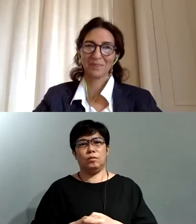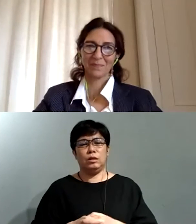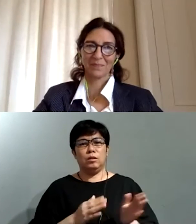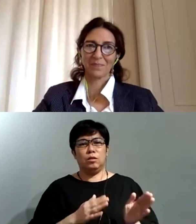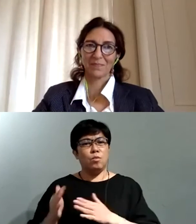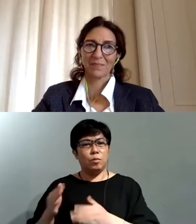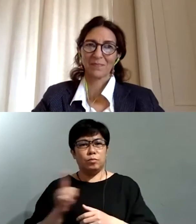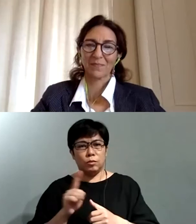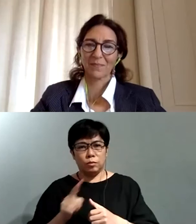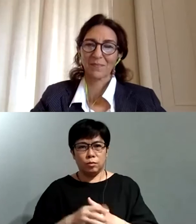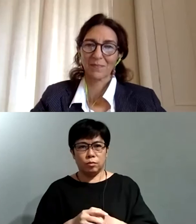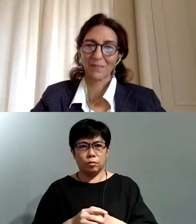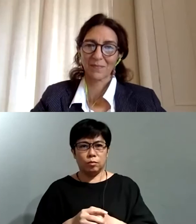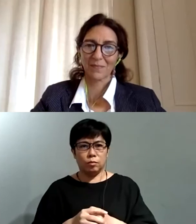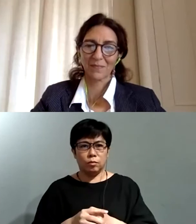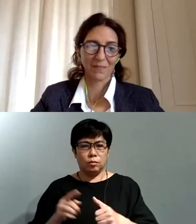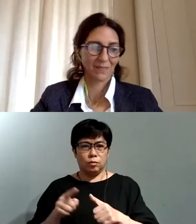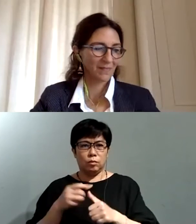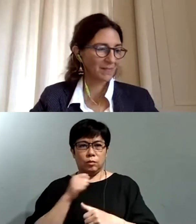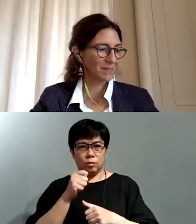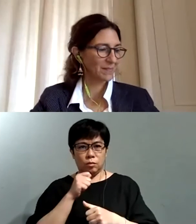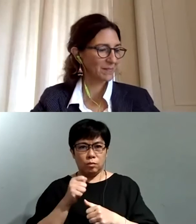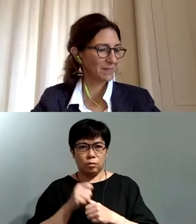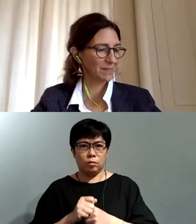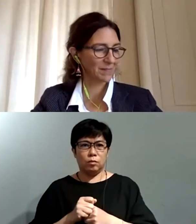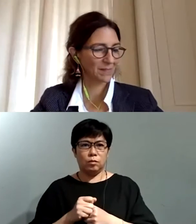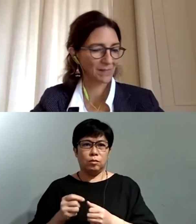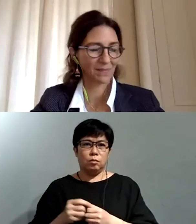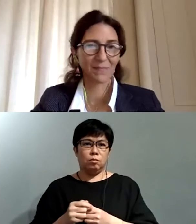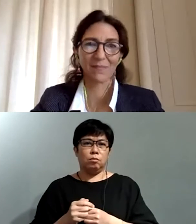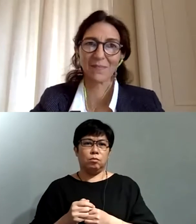this, and the speaker will present